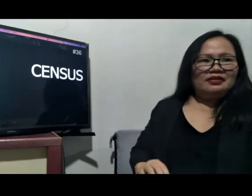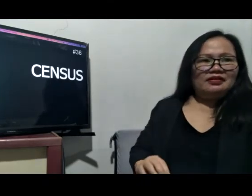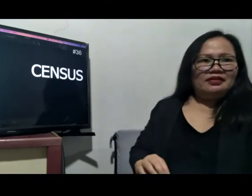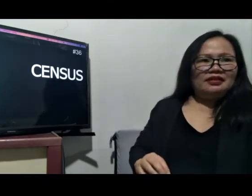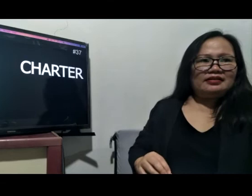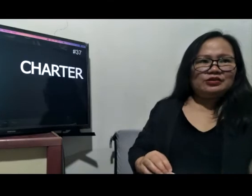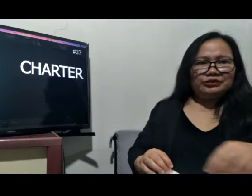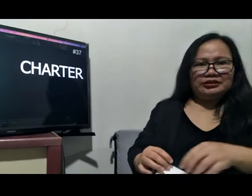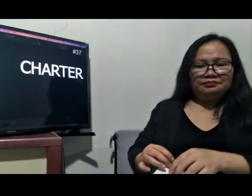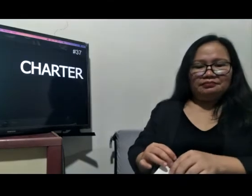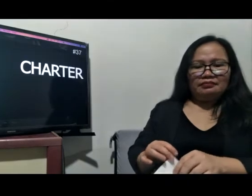Next word.